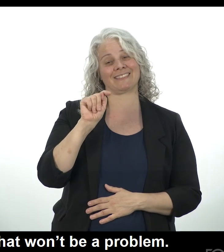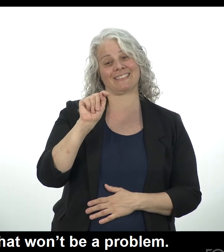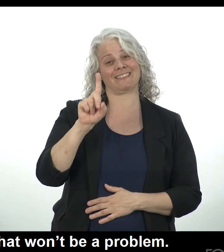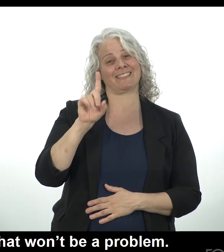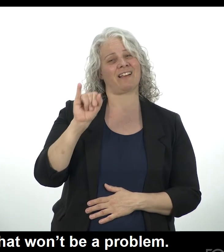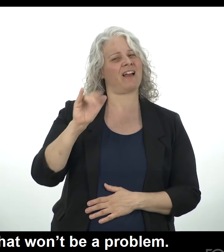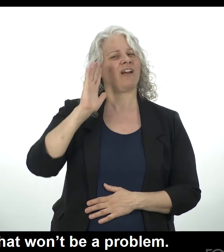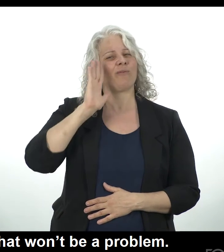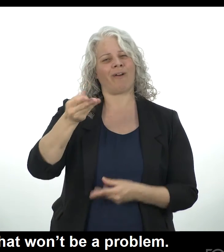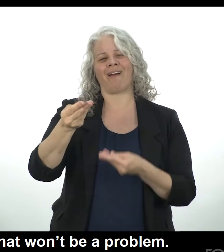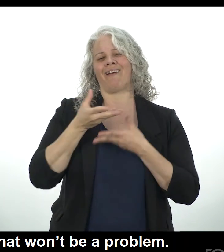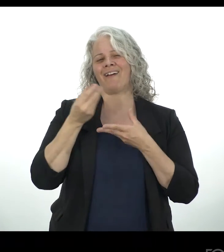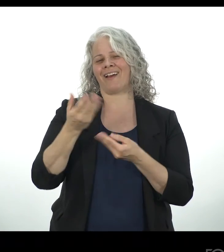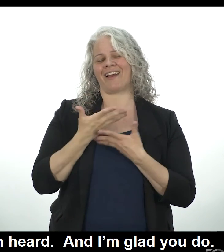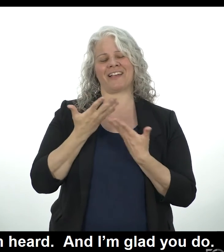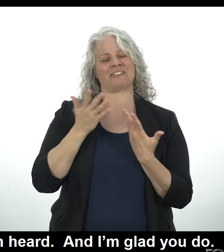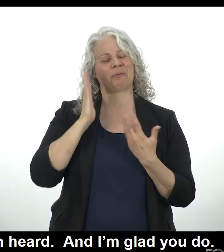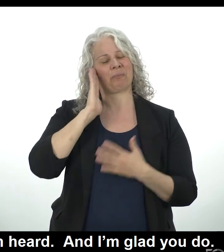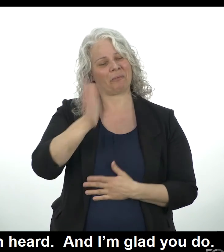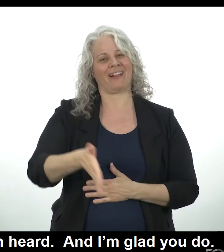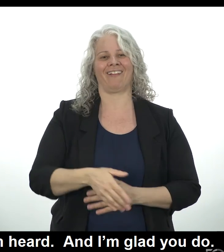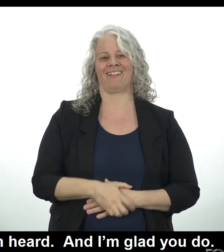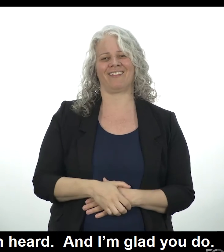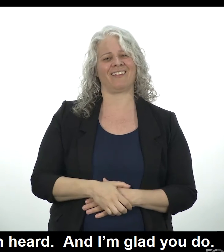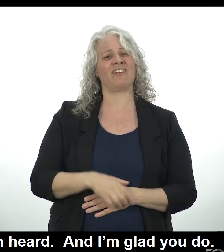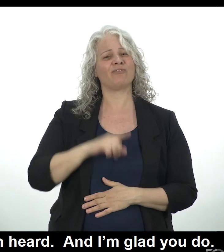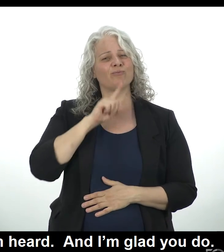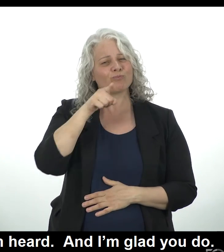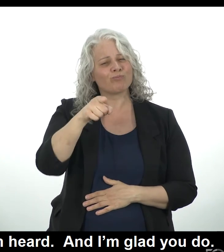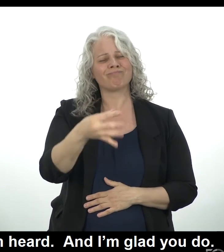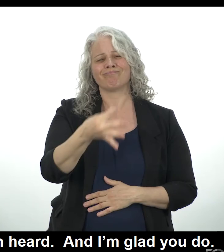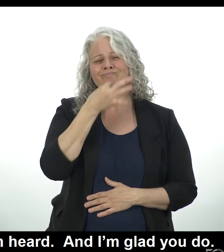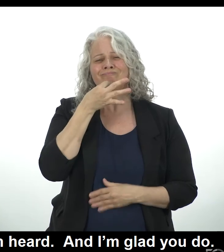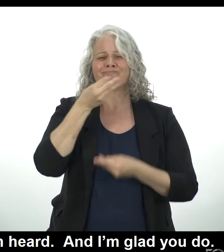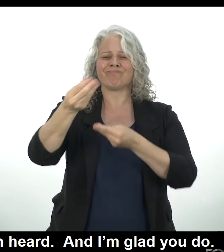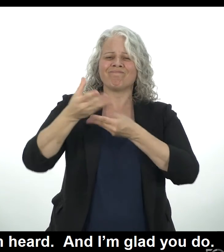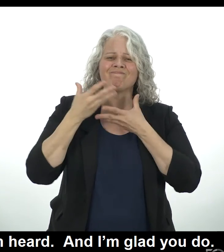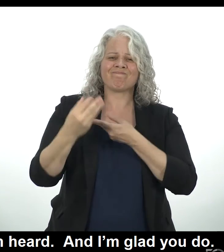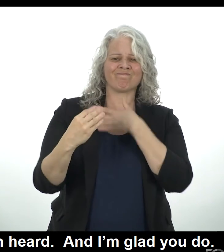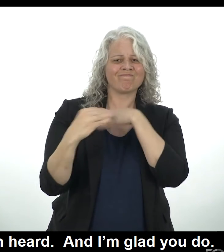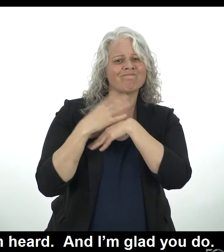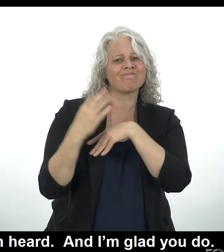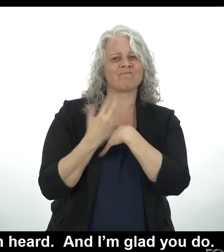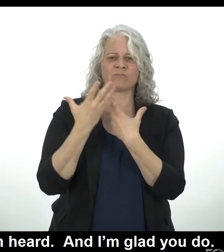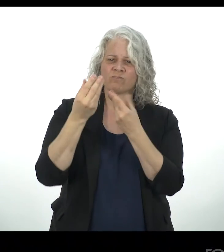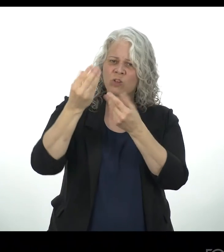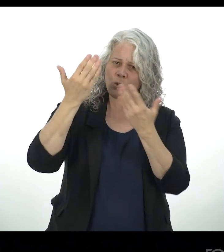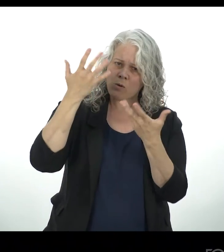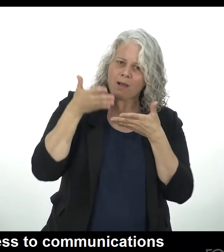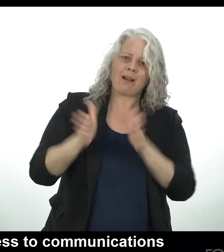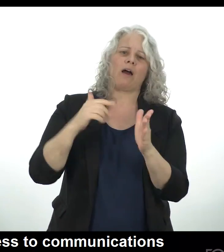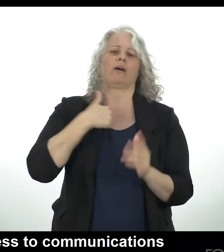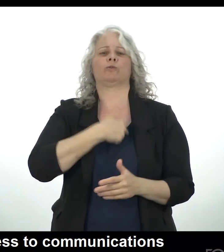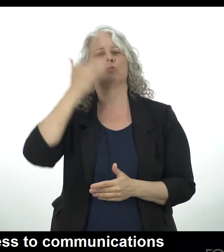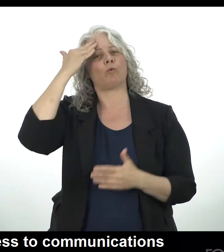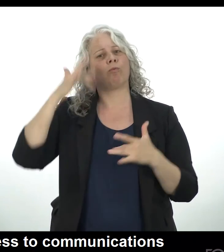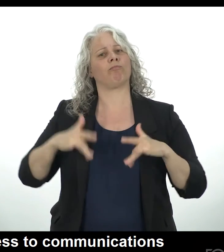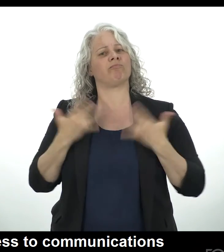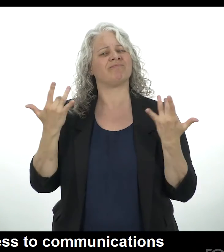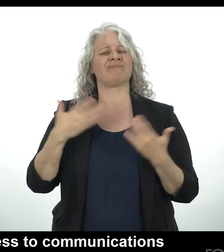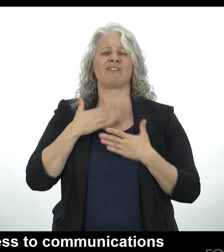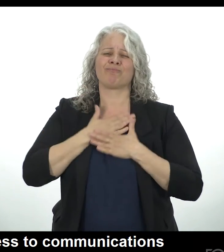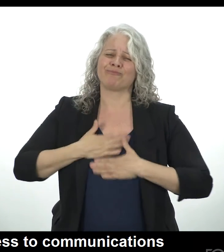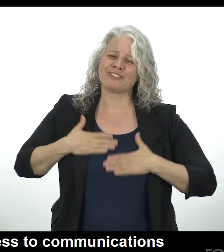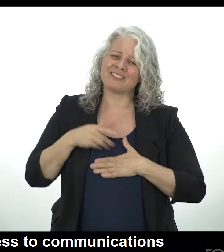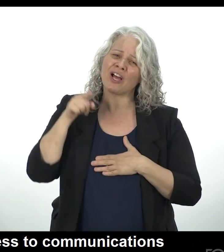TDI, I know that won't be a problem. You know how to make your opinion heard. And I'm glad you do, because when we